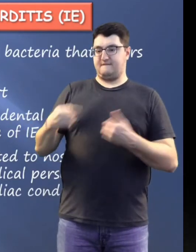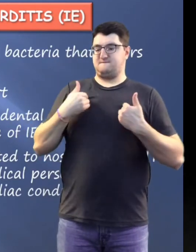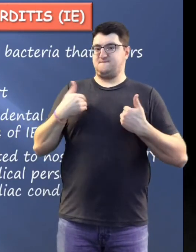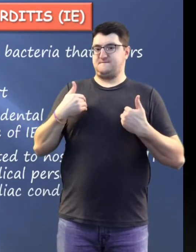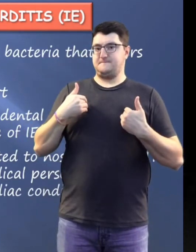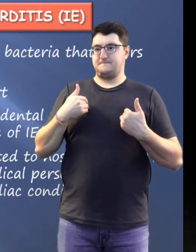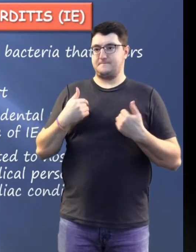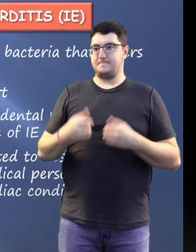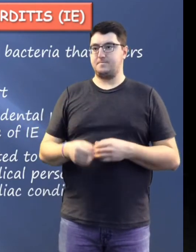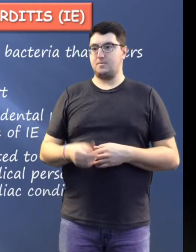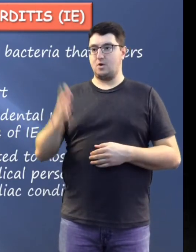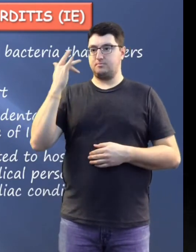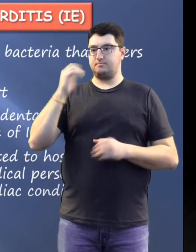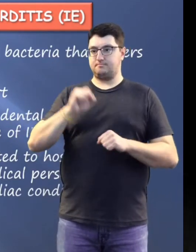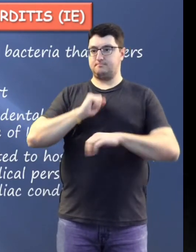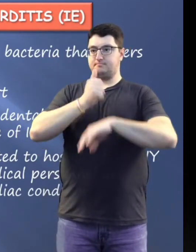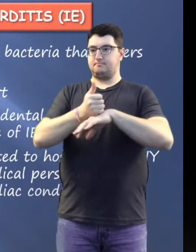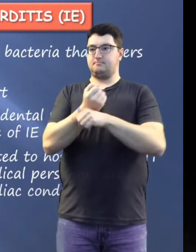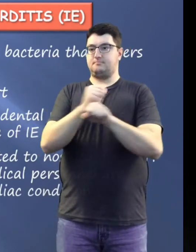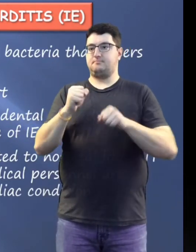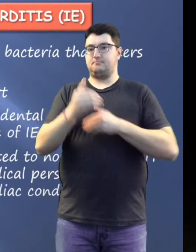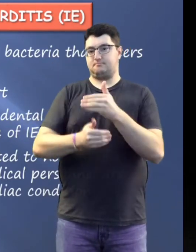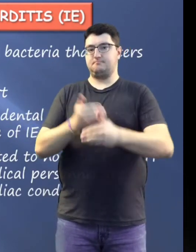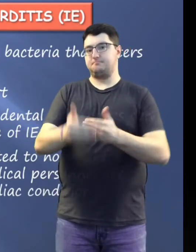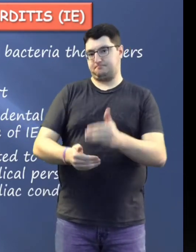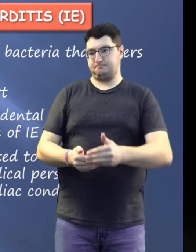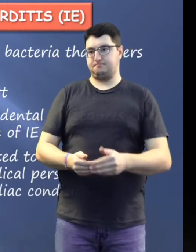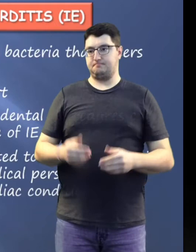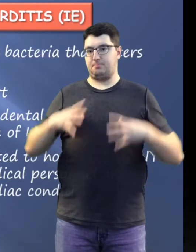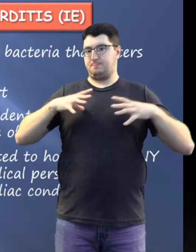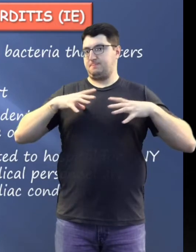to prevent infective endocarditis if required.